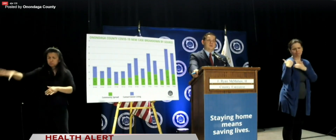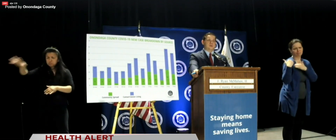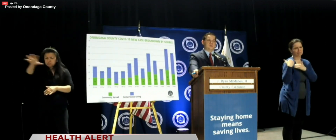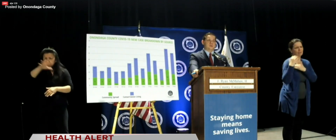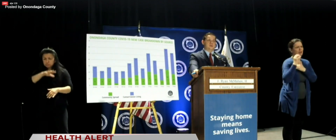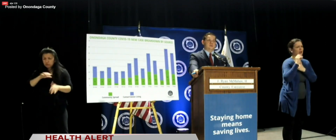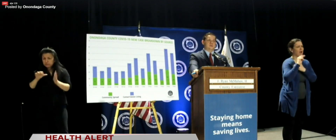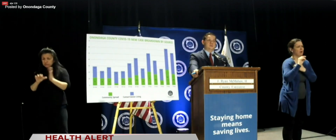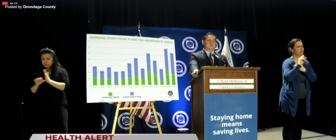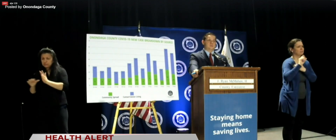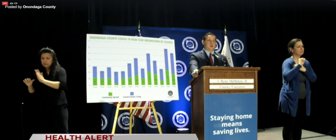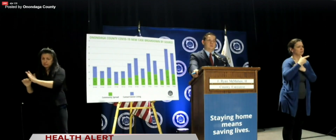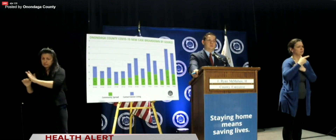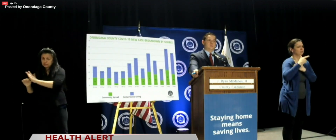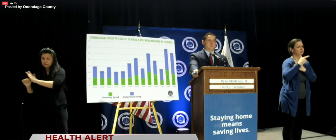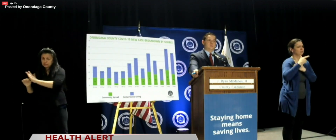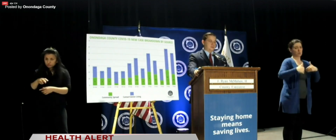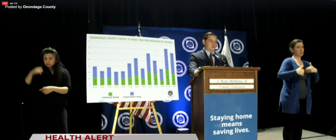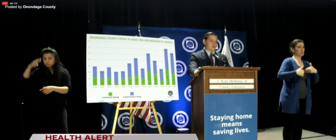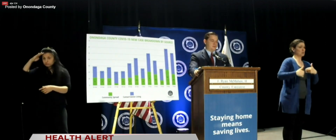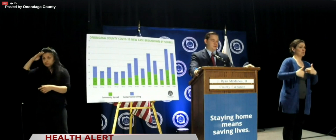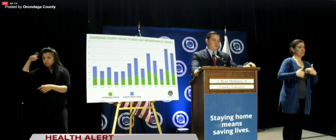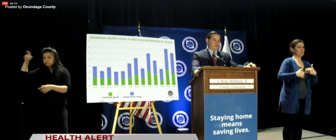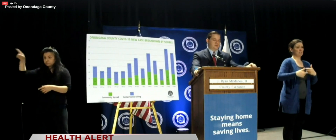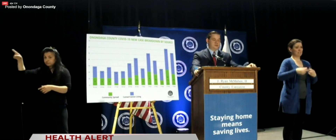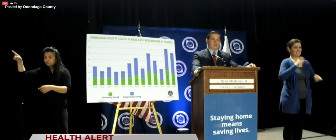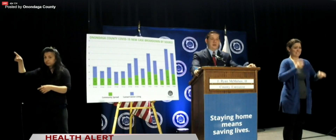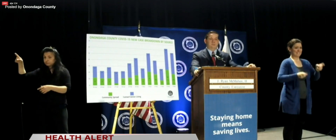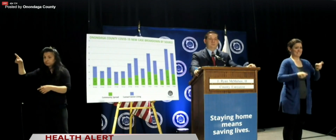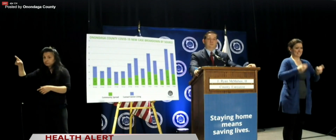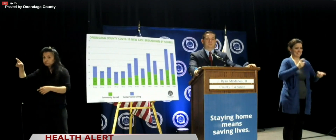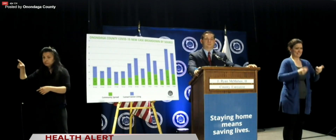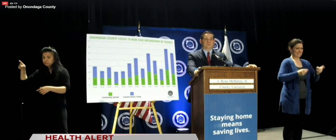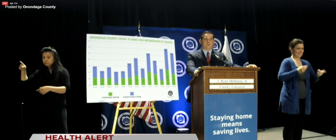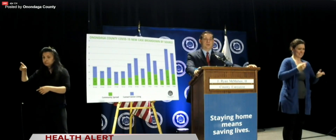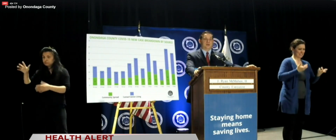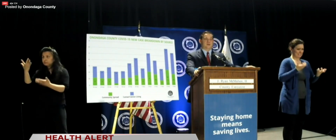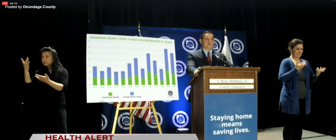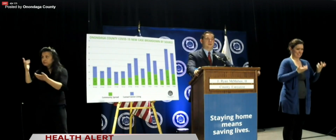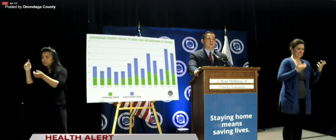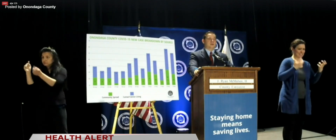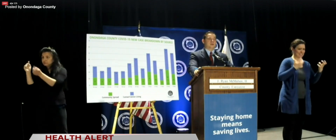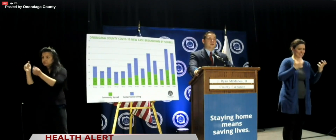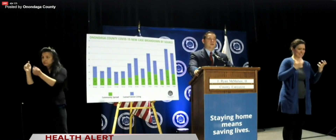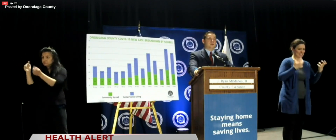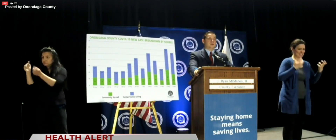His what authorities, what I think the governor has done a good job, and I